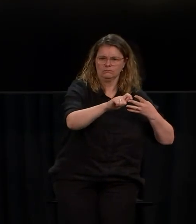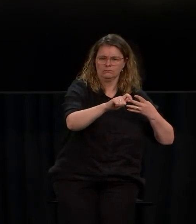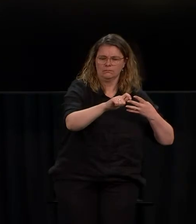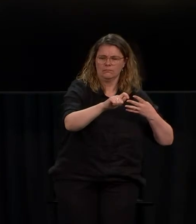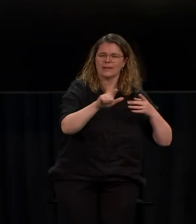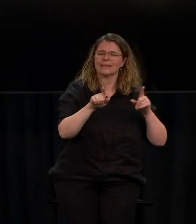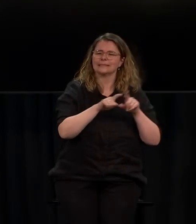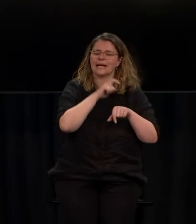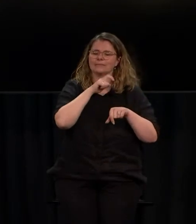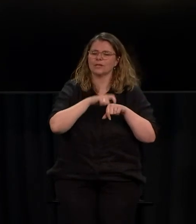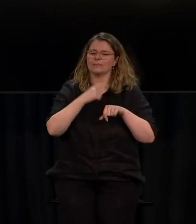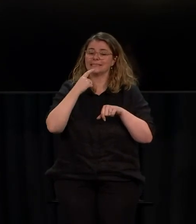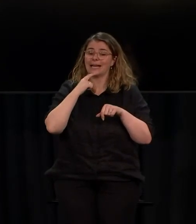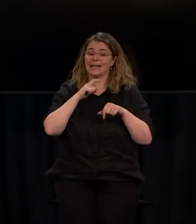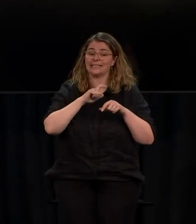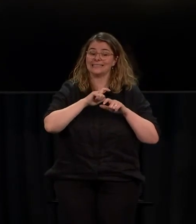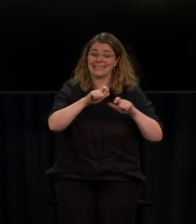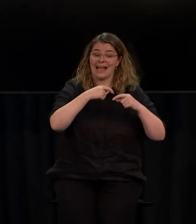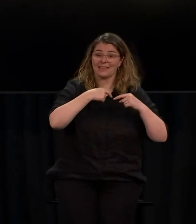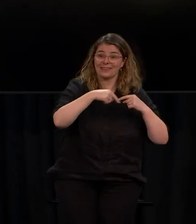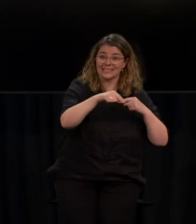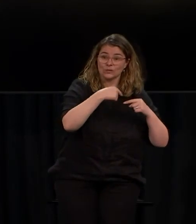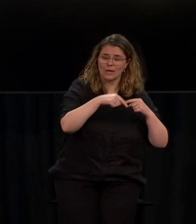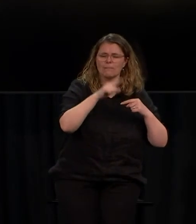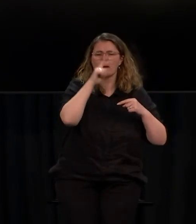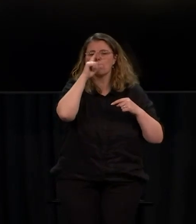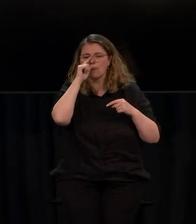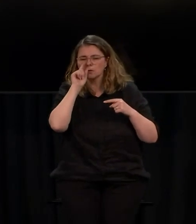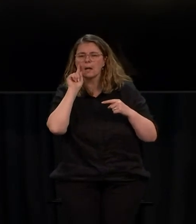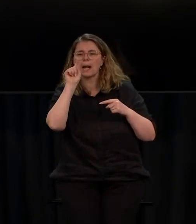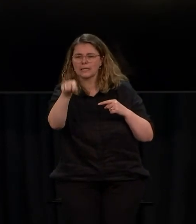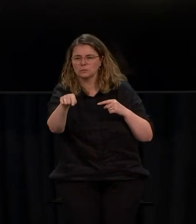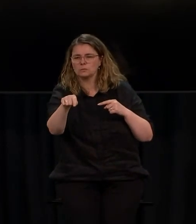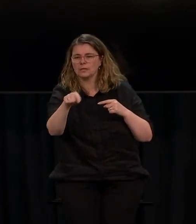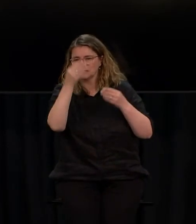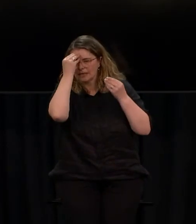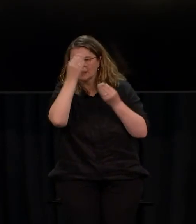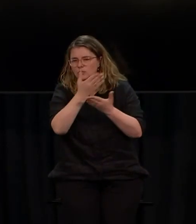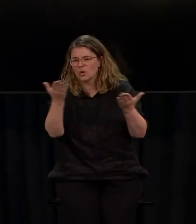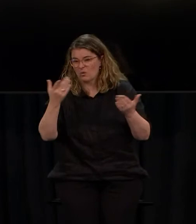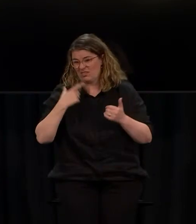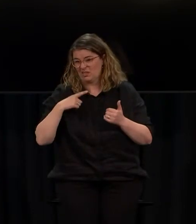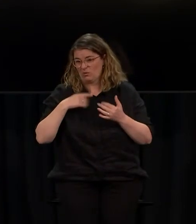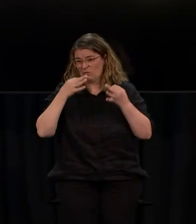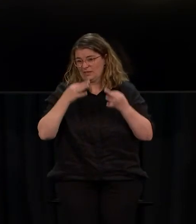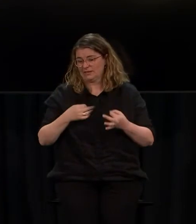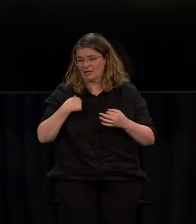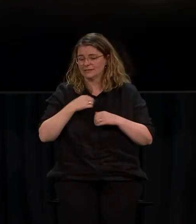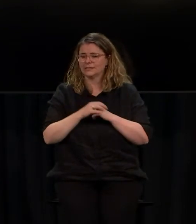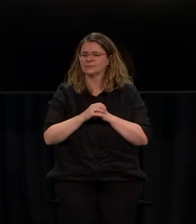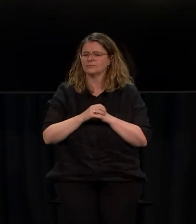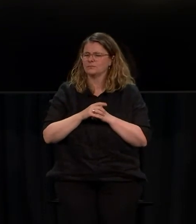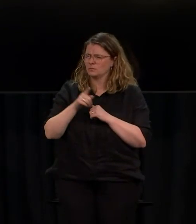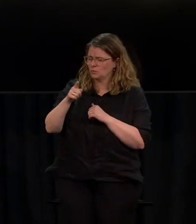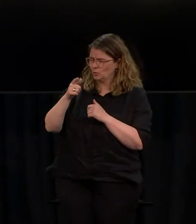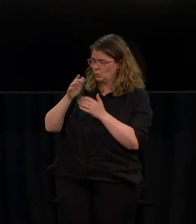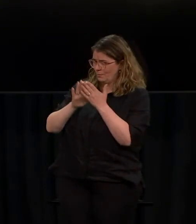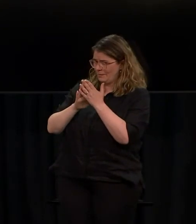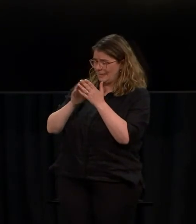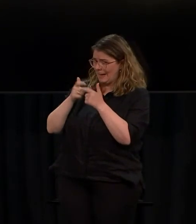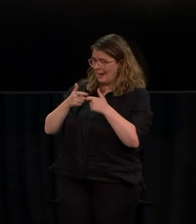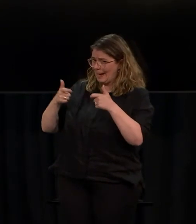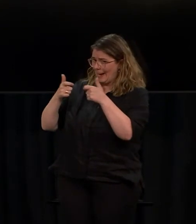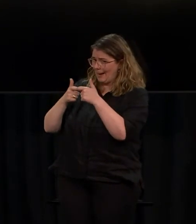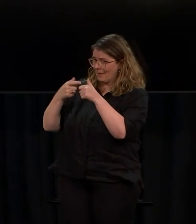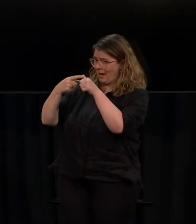also saying, well, look, actually, do we feel comfortable enough, though, to signal in a week's time? And the view was that we did. Advice that the Cabinet got today from the